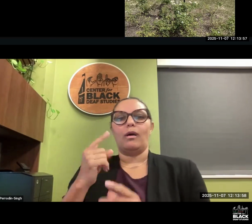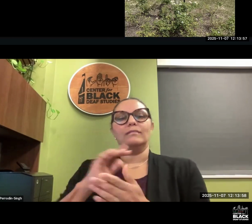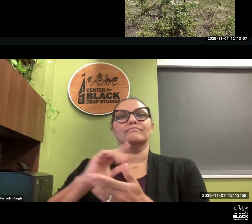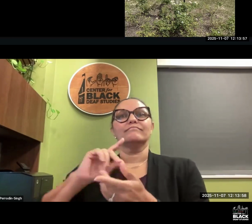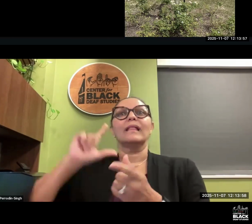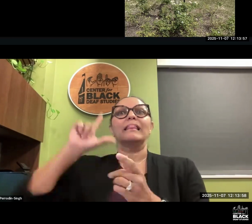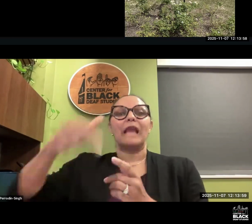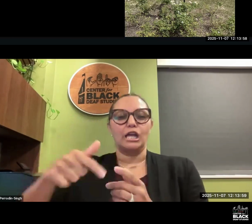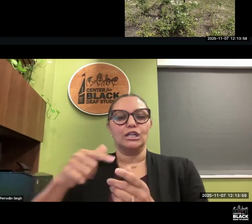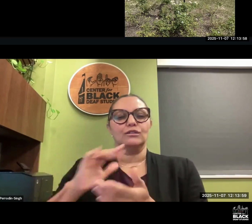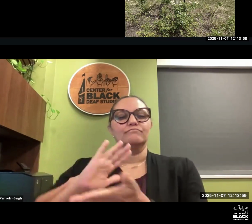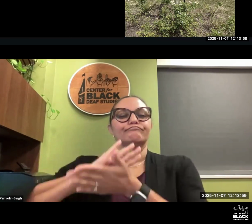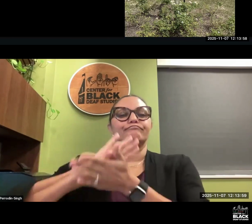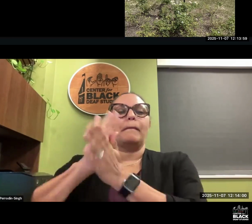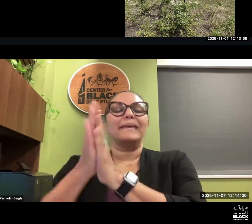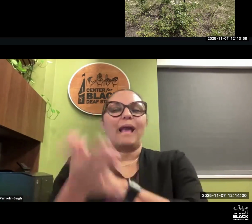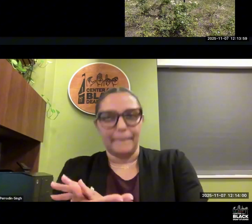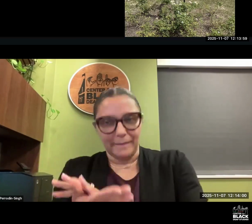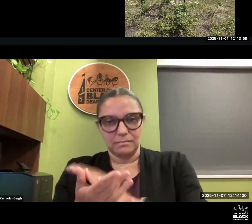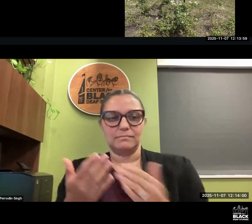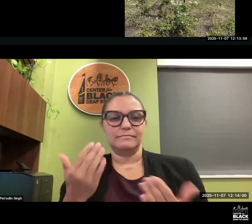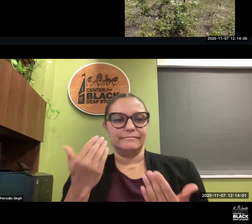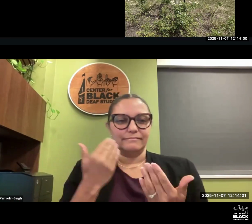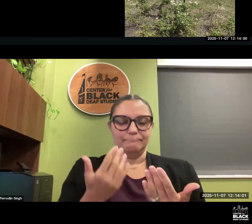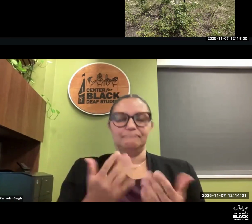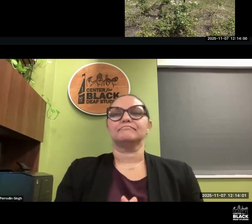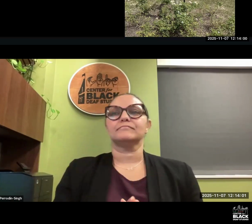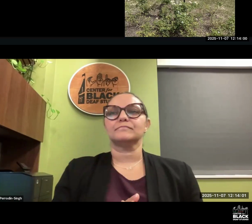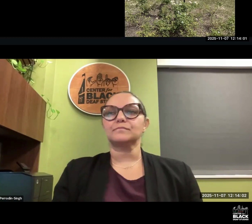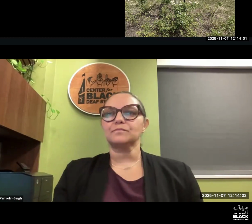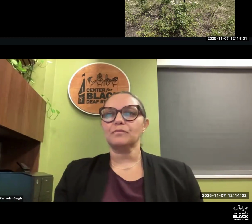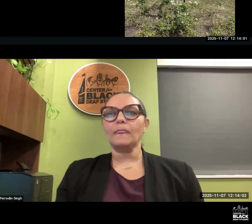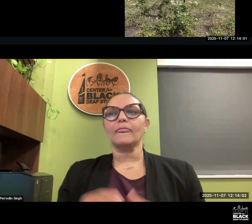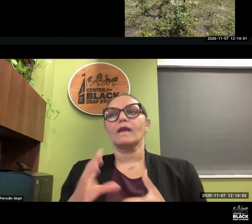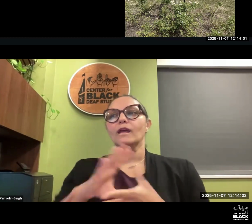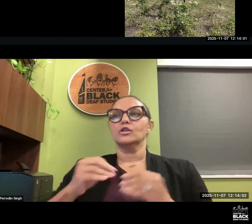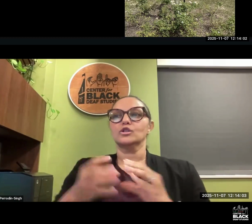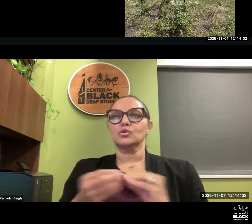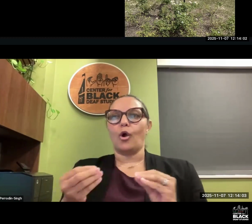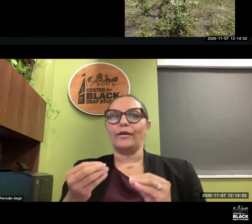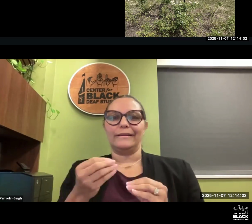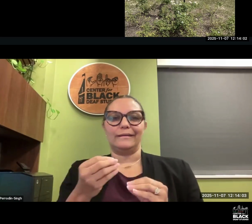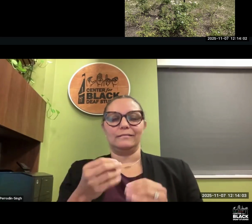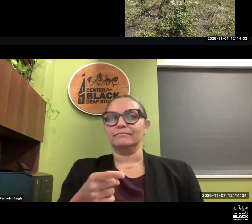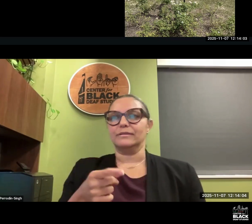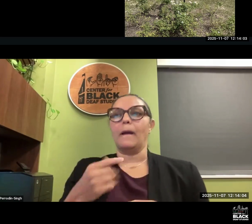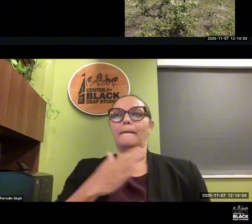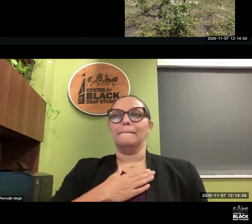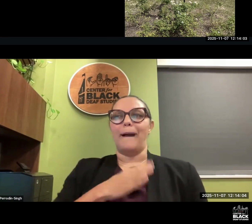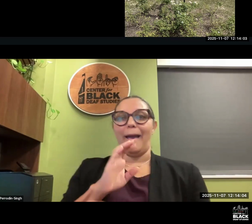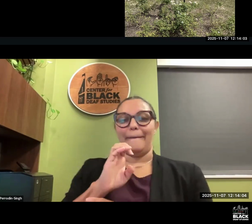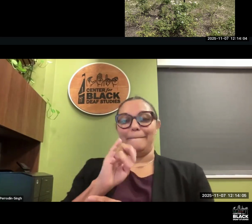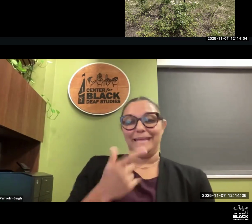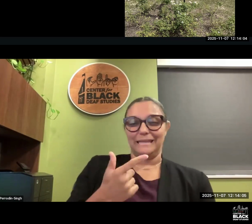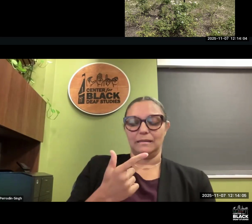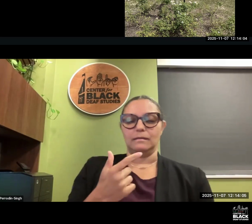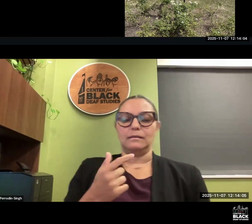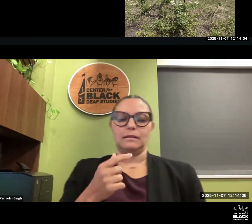And so through my autoethnography, I was able to explain my experience of being and